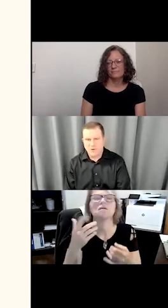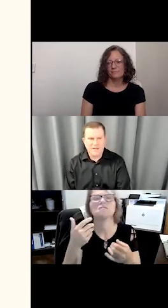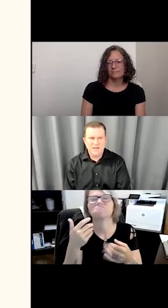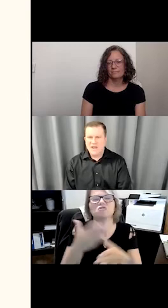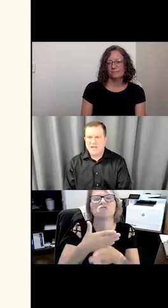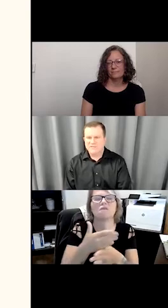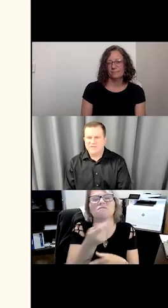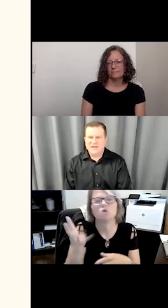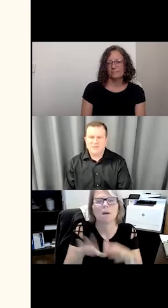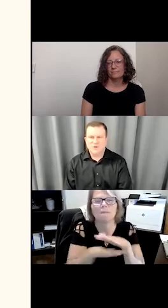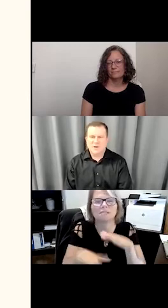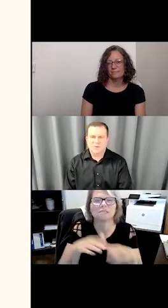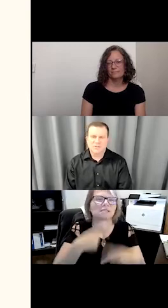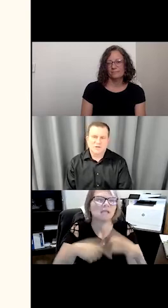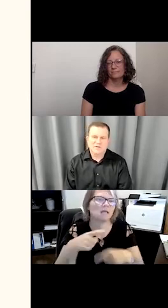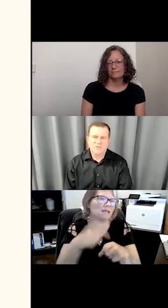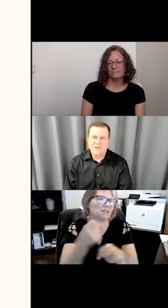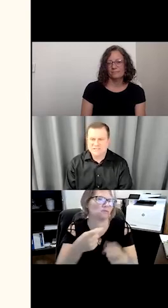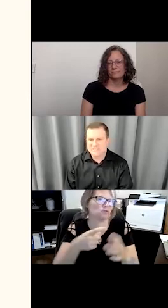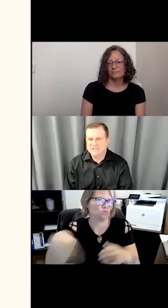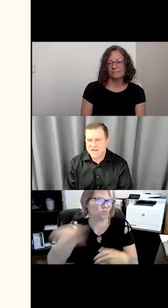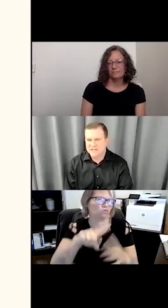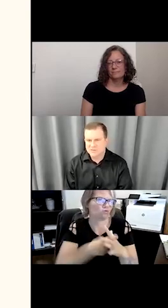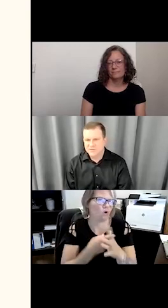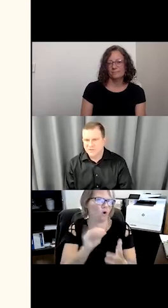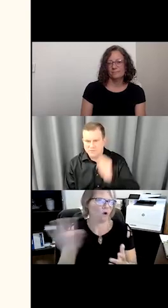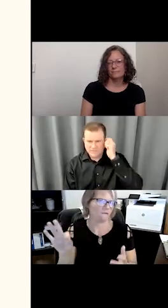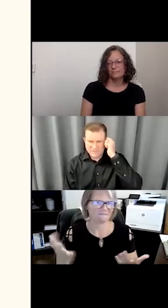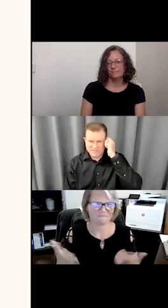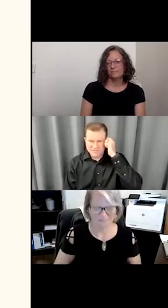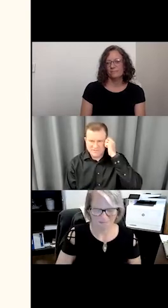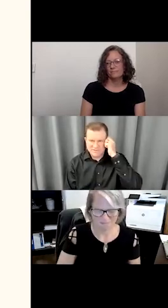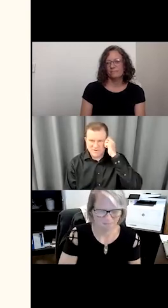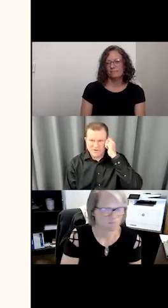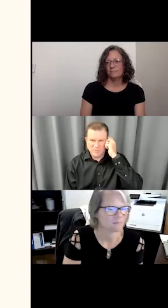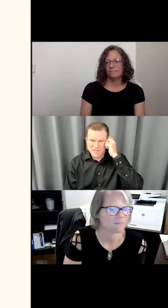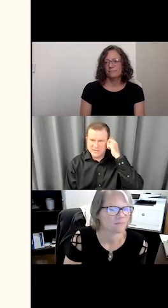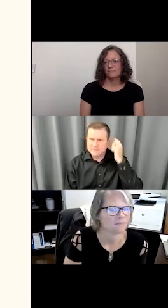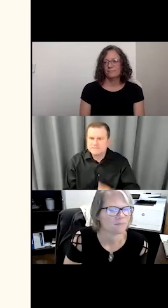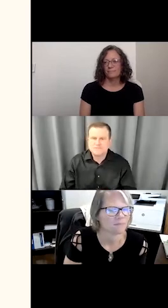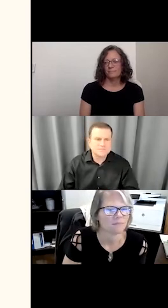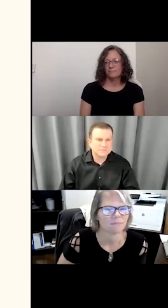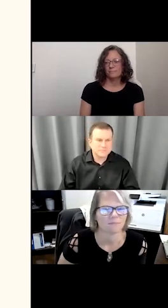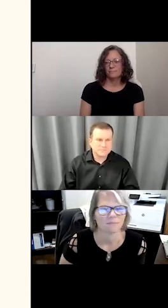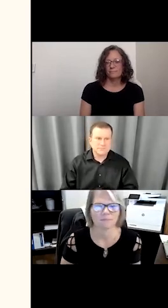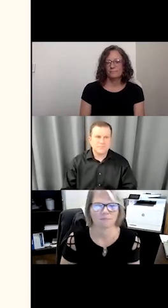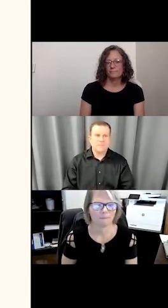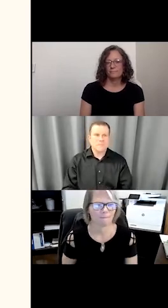that work? And then finally, we'll probably share a few basic signs with you just to start off with.